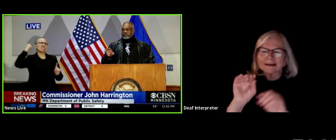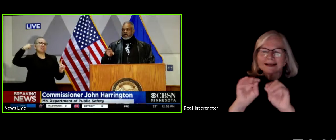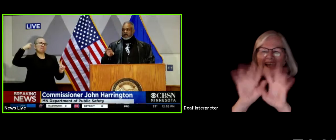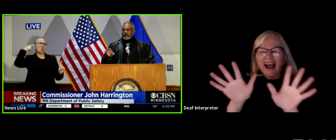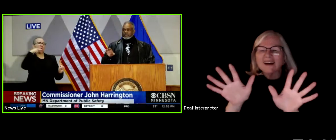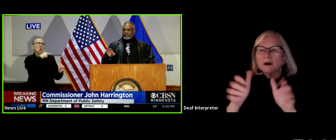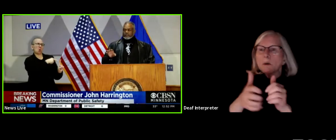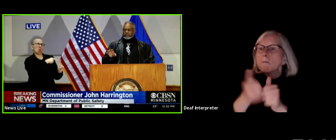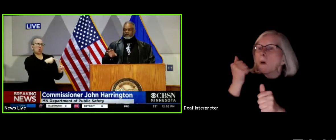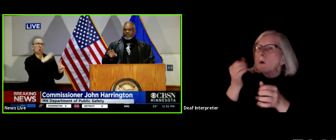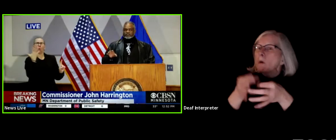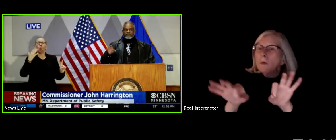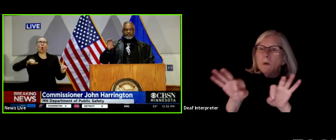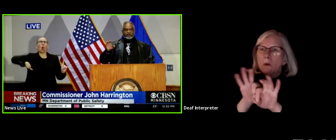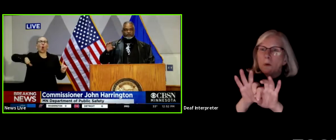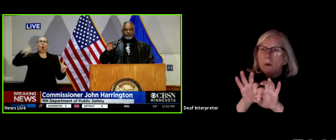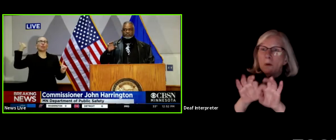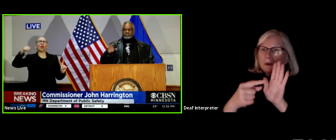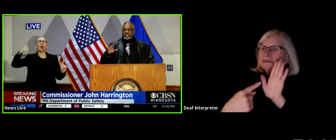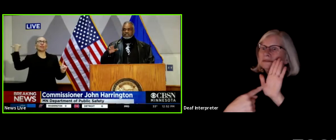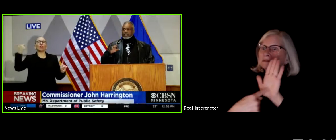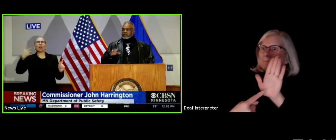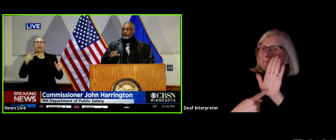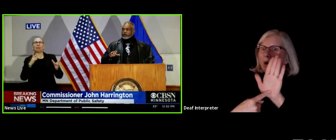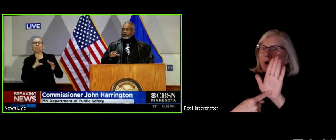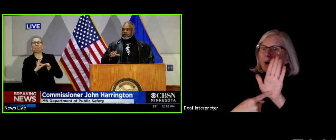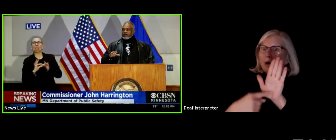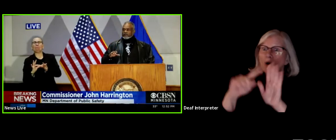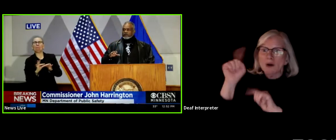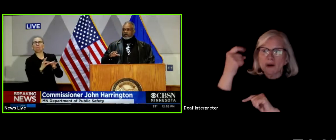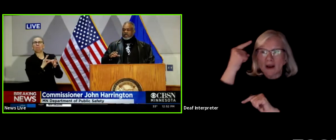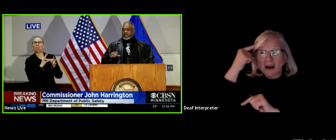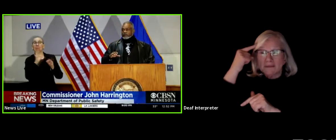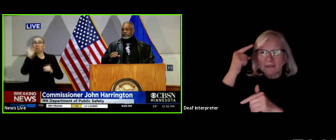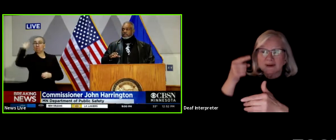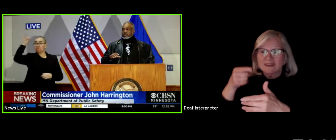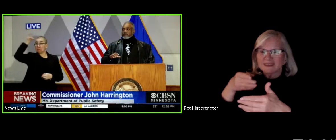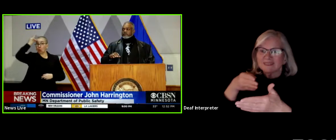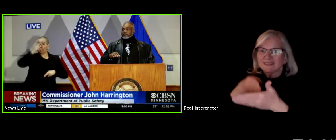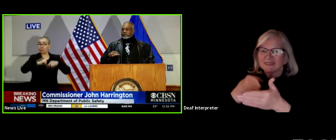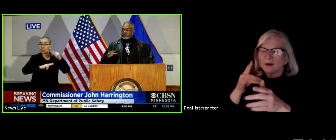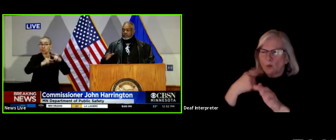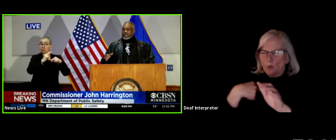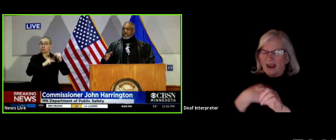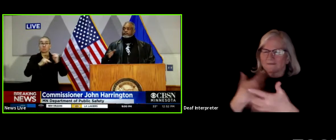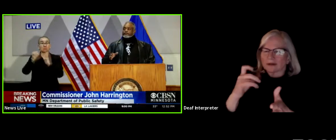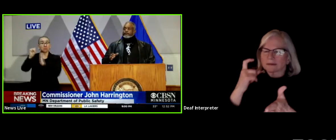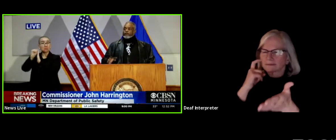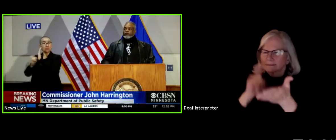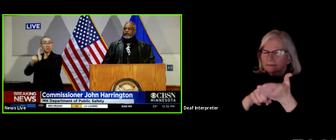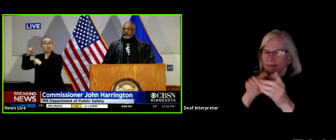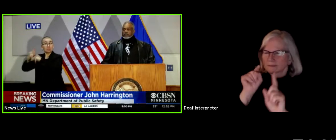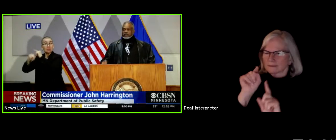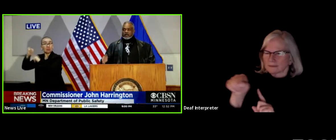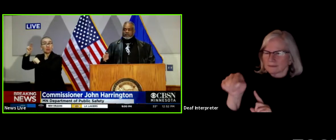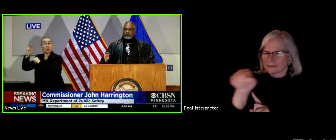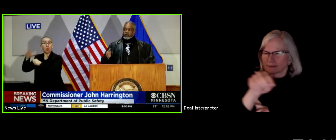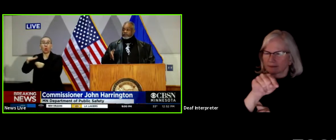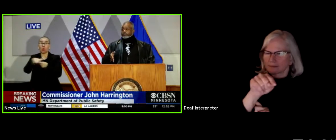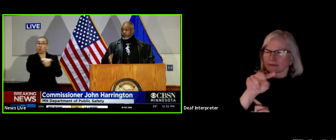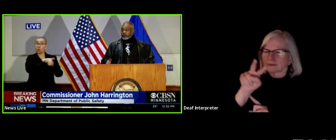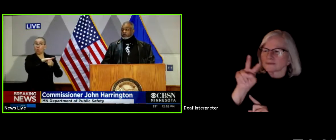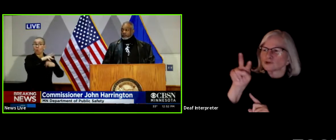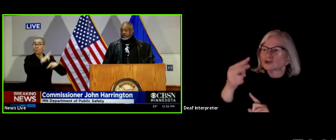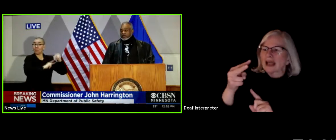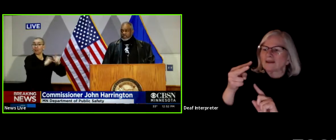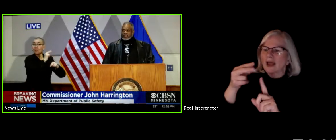government, both at the federal, state, and local level. And we have planned for,